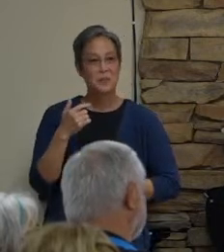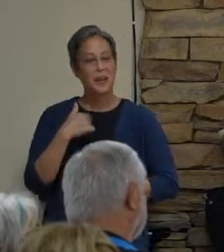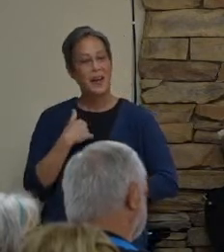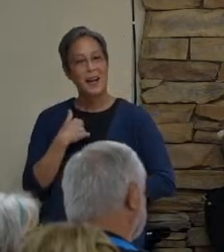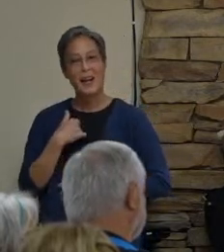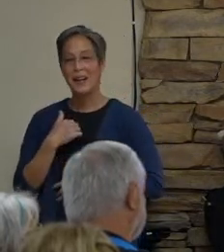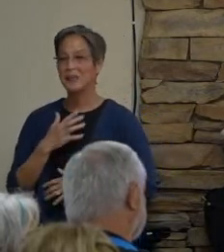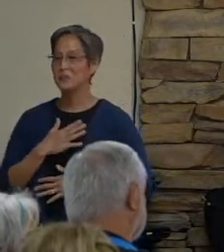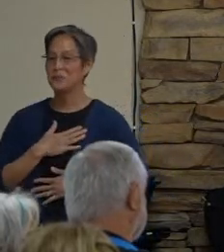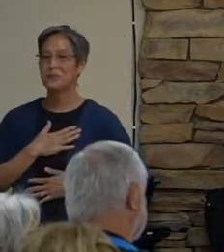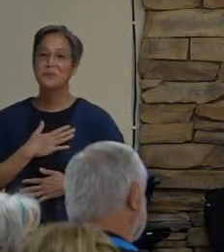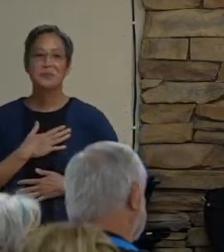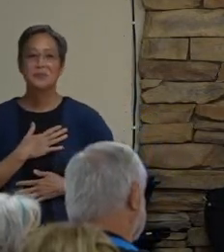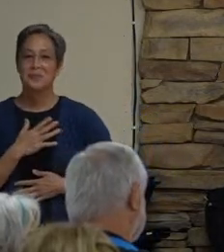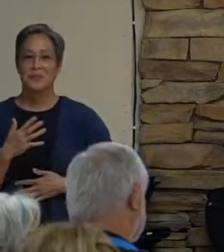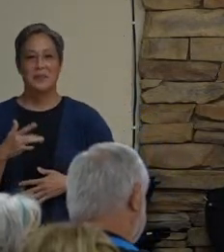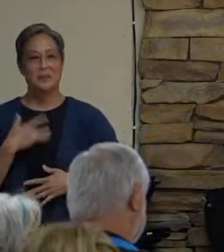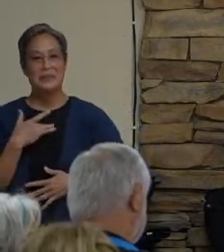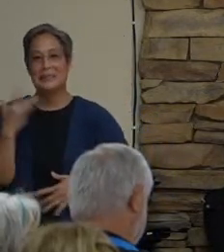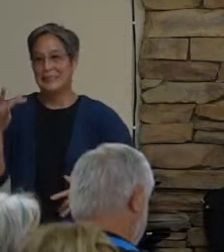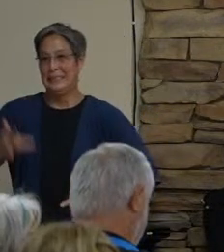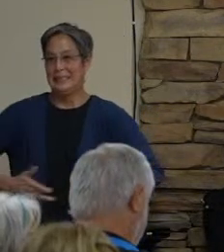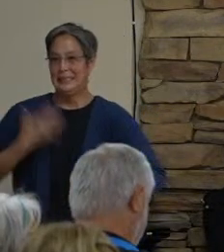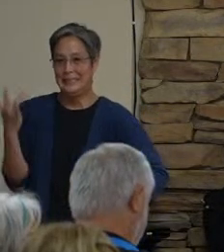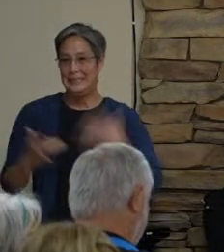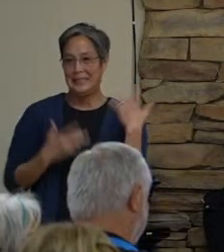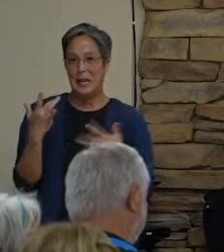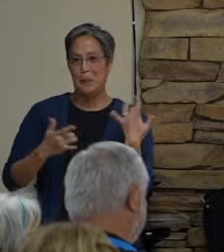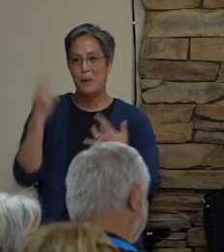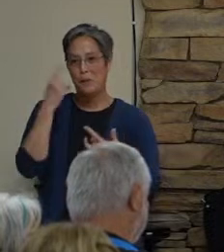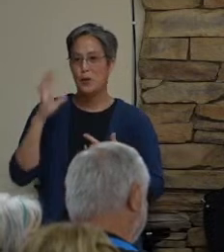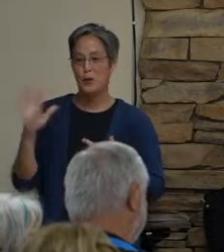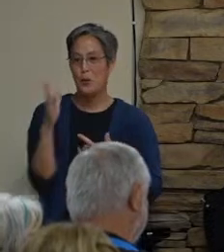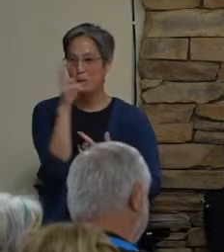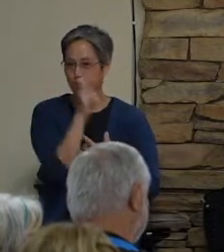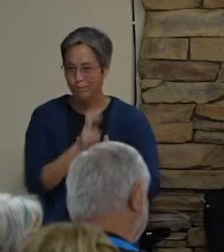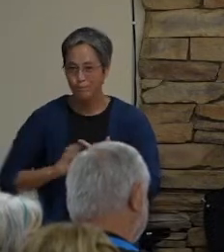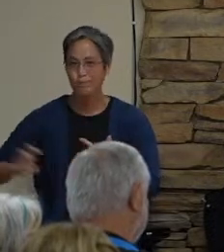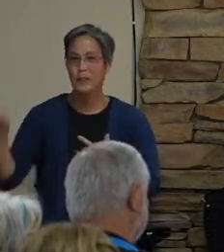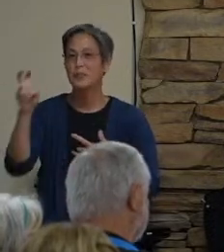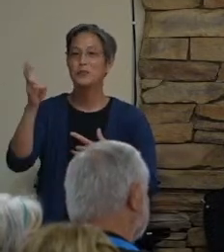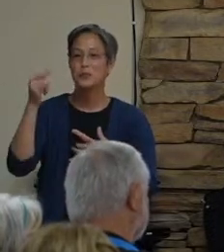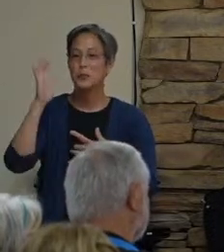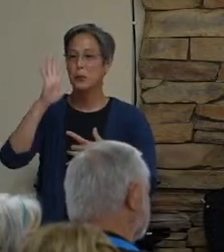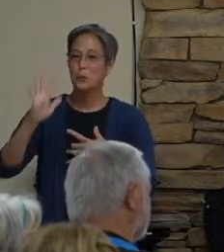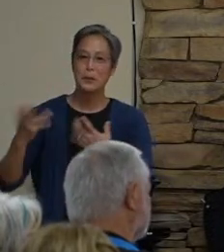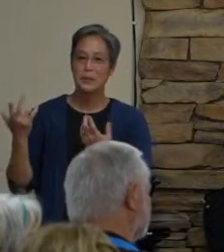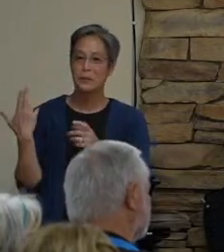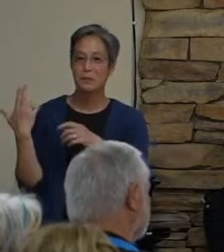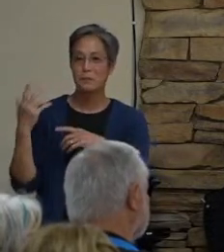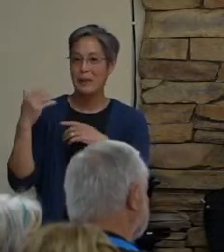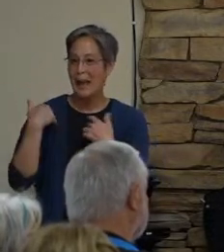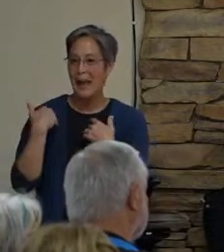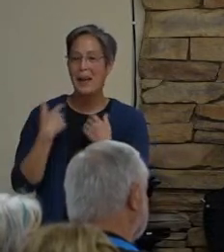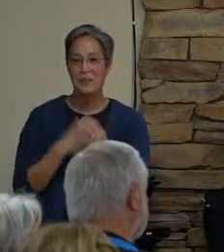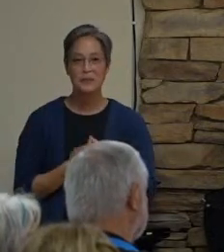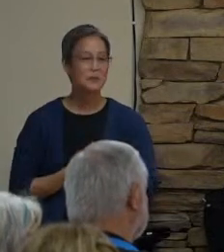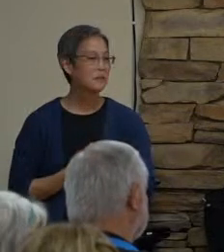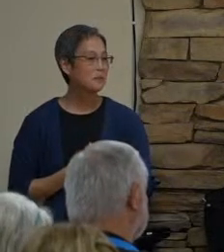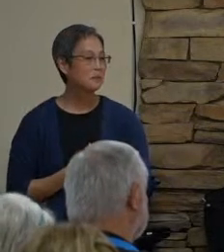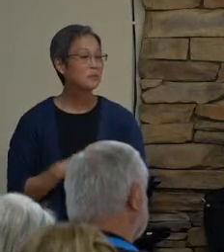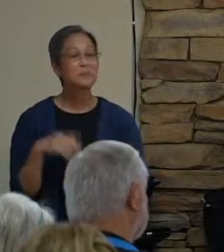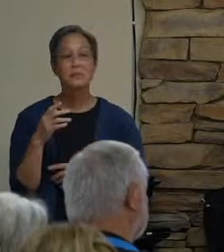am overcome with excitement for the adventure that you guys are about to embark on.